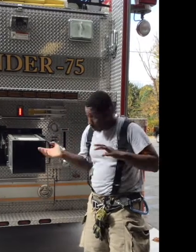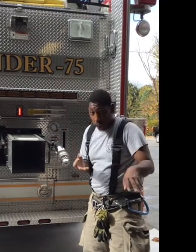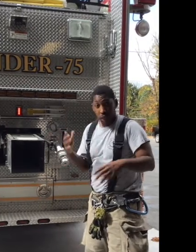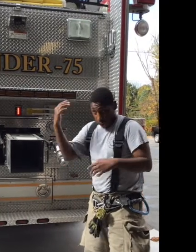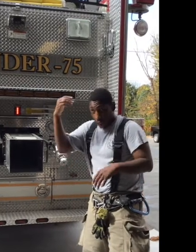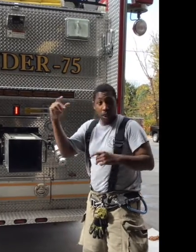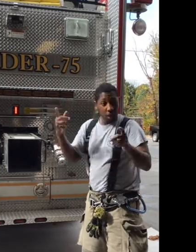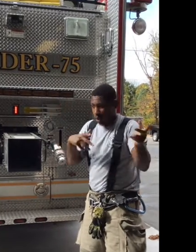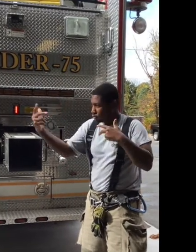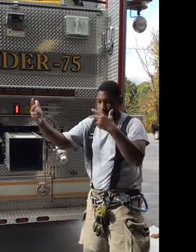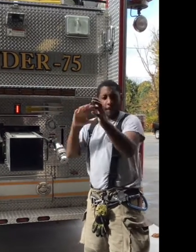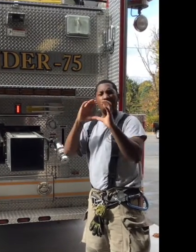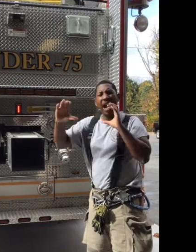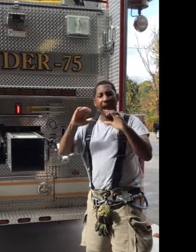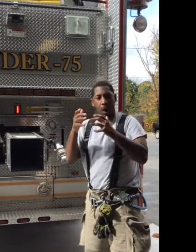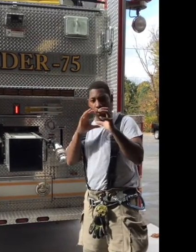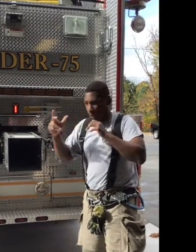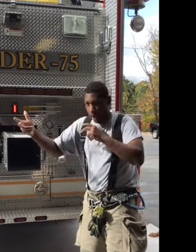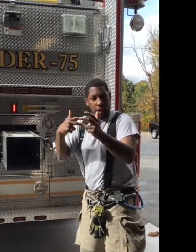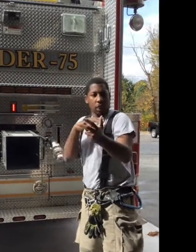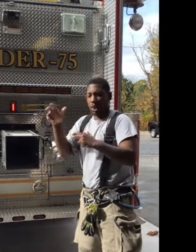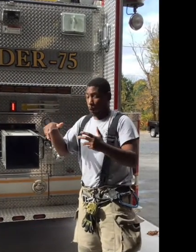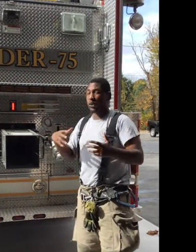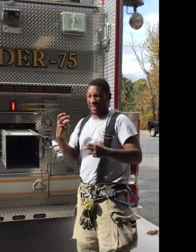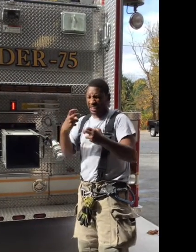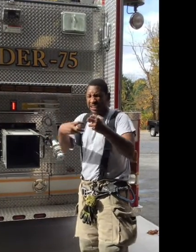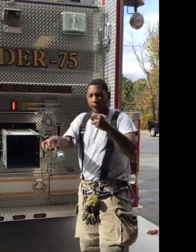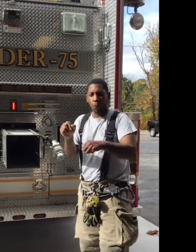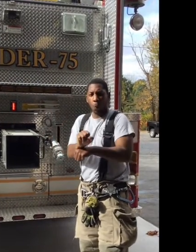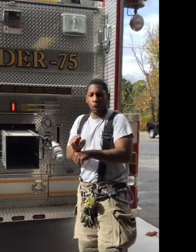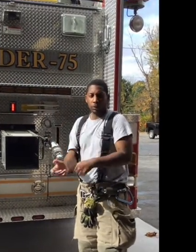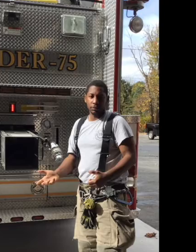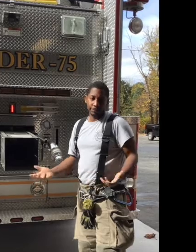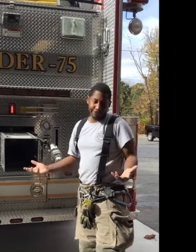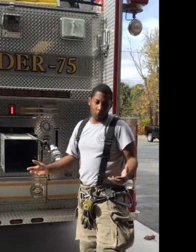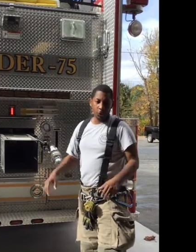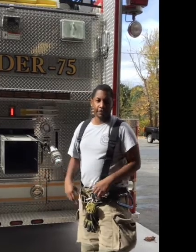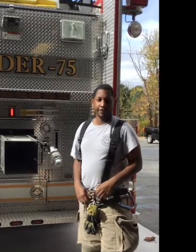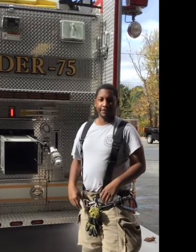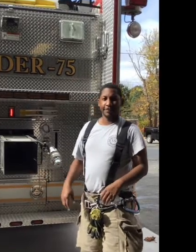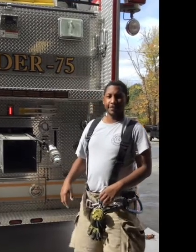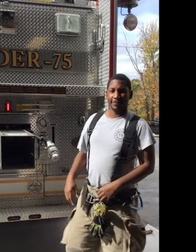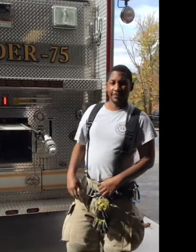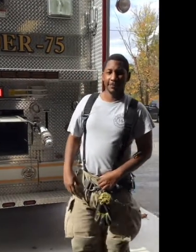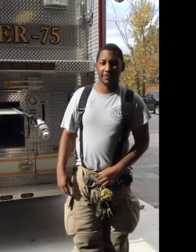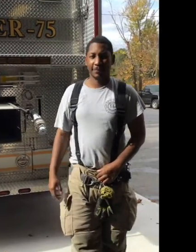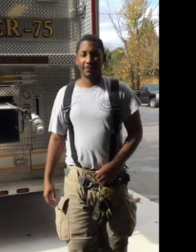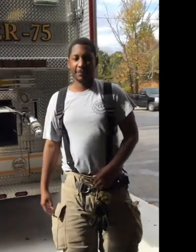And it's a lot of work. We had a lot of trucks coming in and out. It was a really tough job.